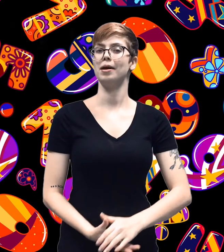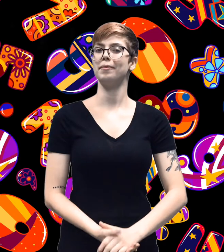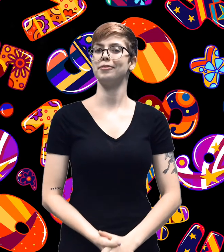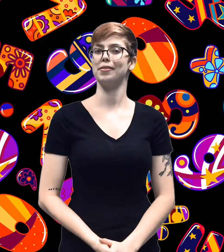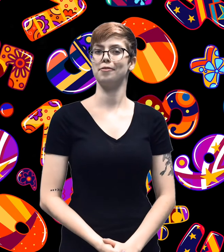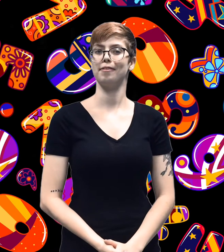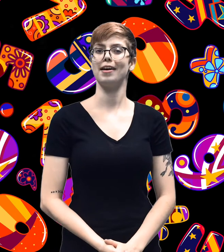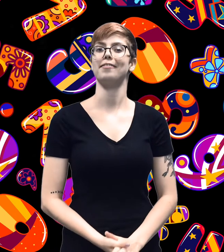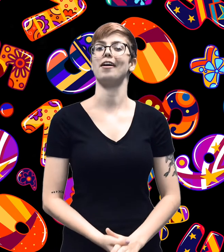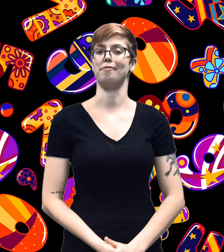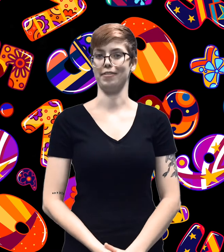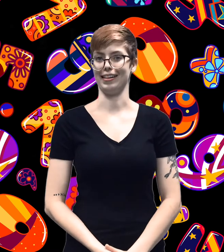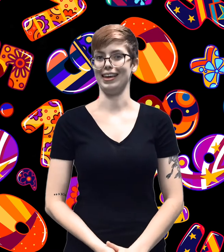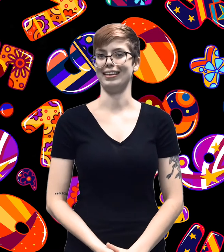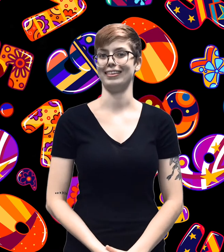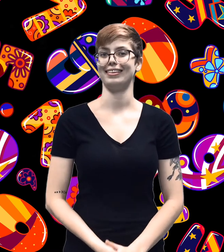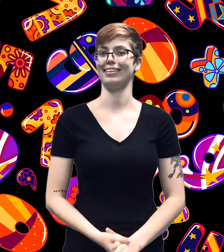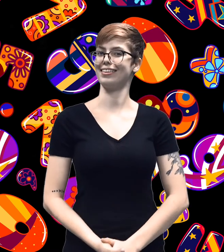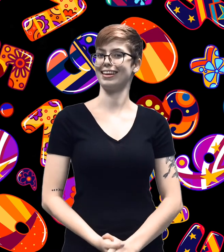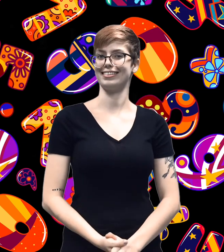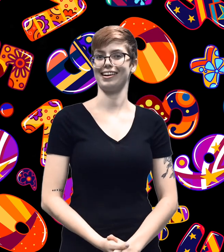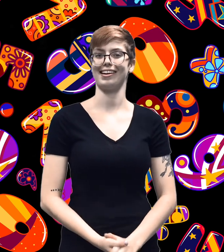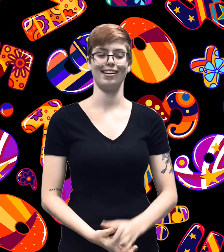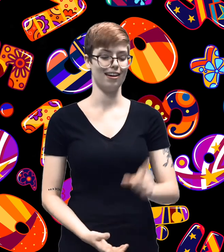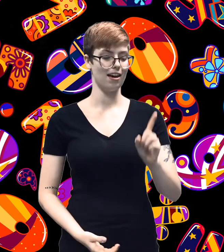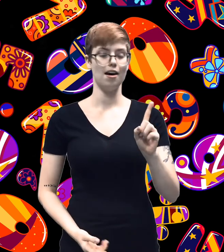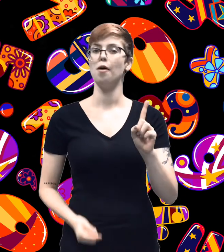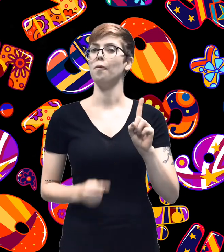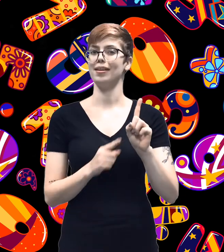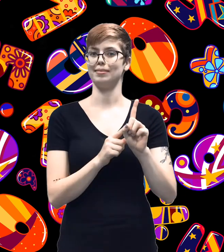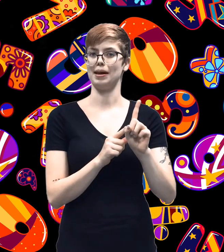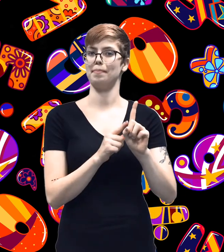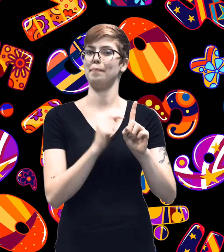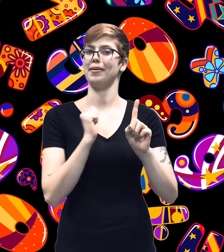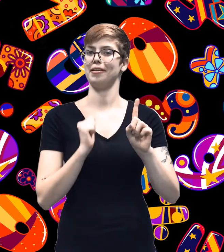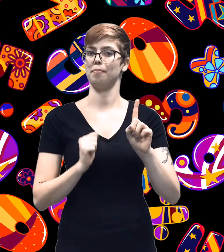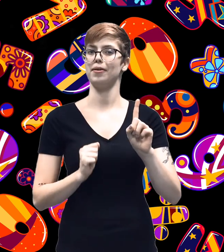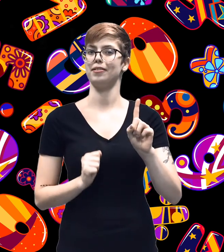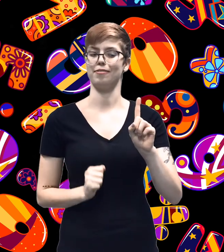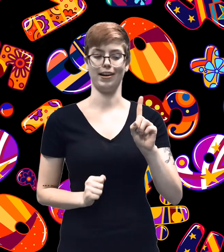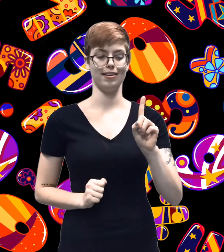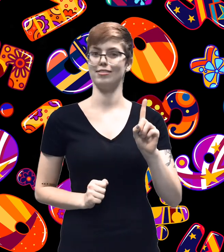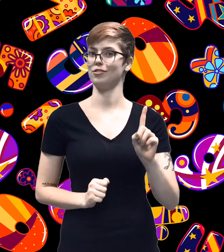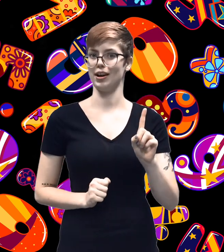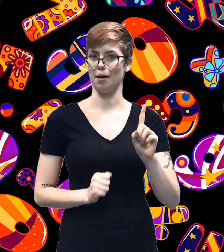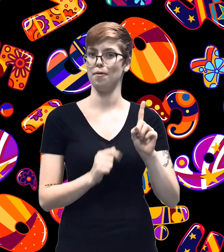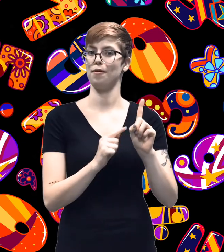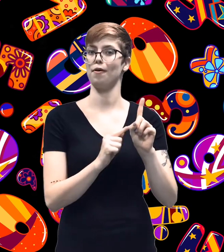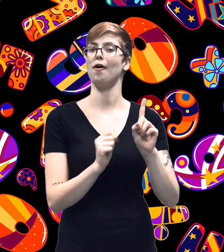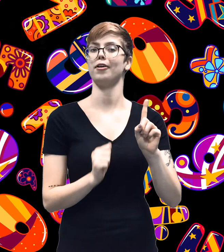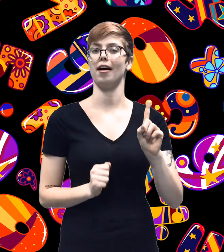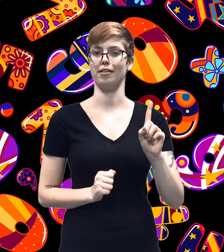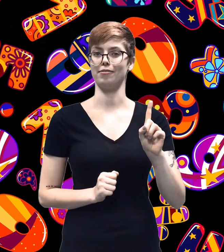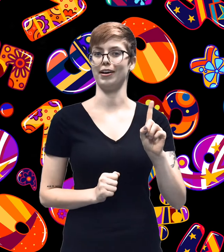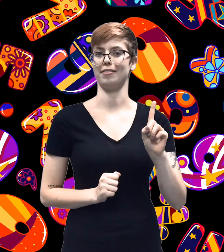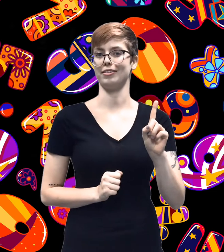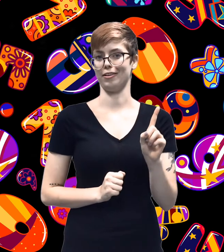Numbers 1 through 5 are really easy, so let's get started. 1 is made by pointing your pointer finger straight up with all your other fingers curled